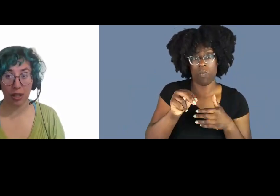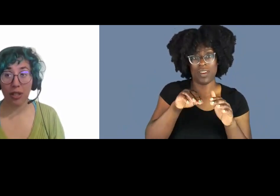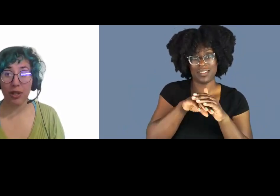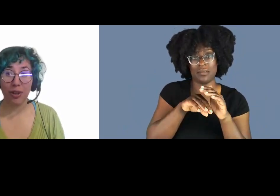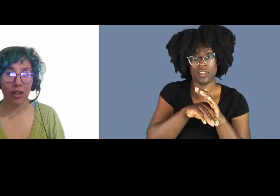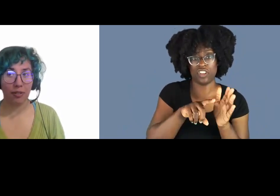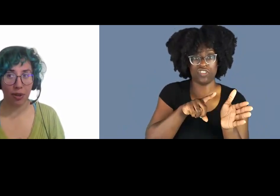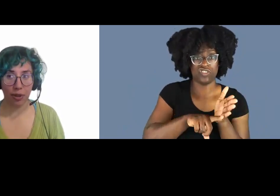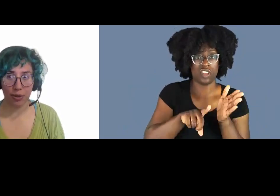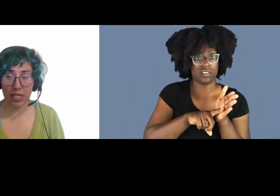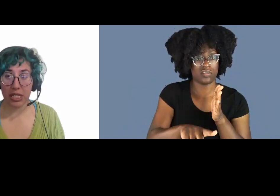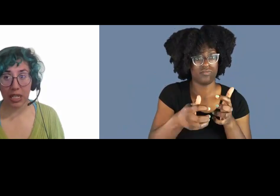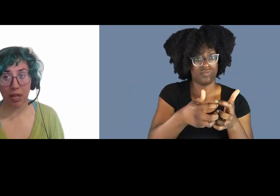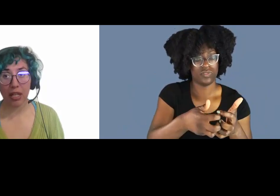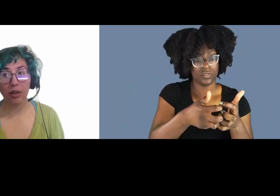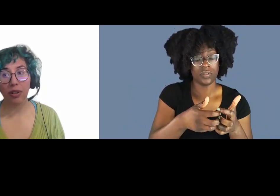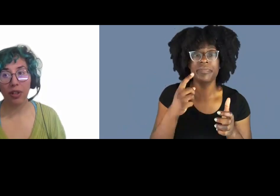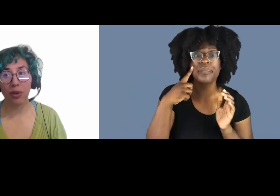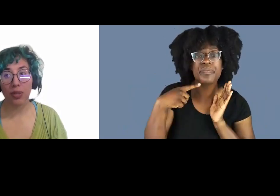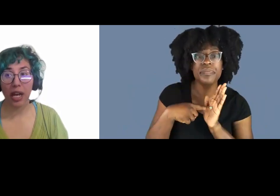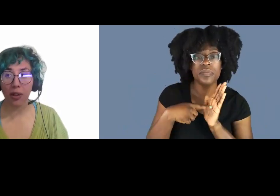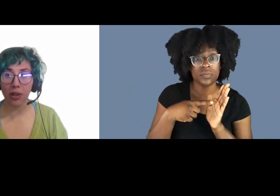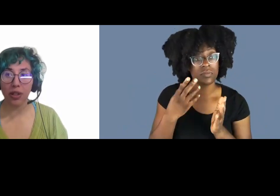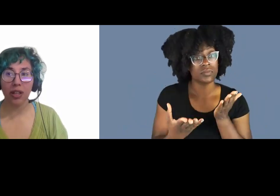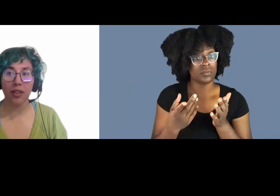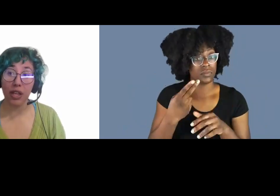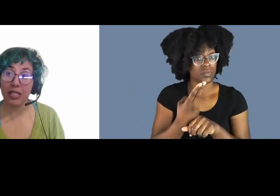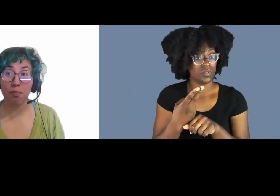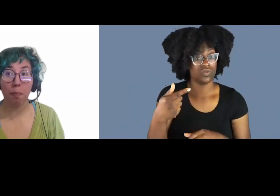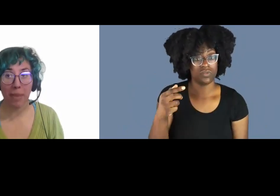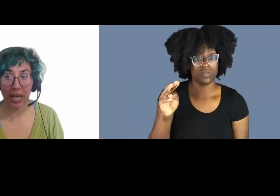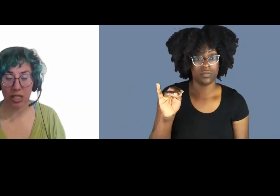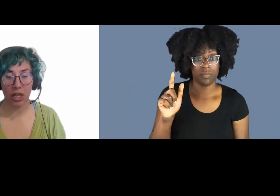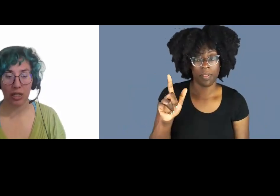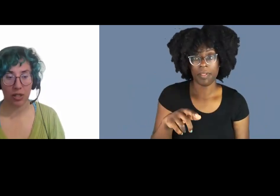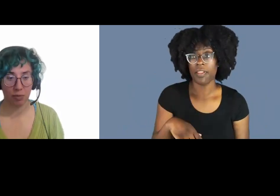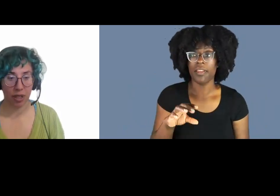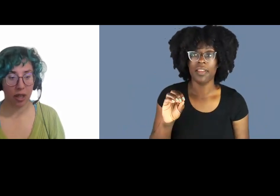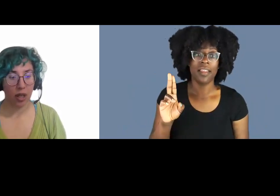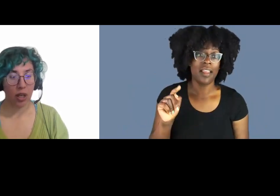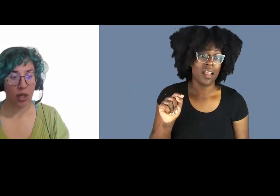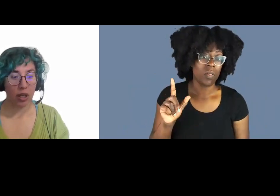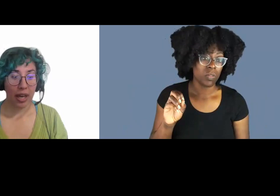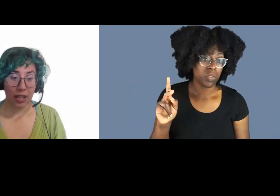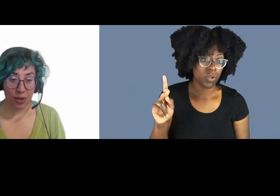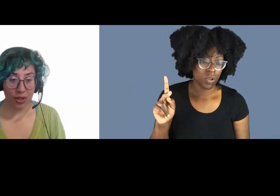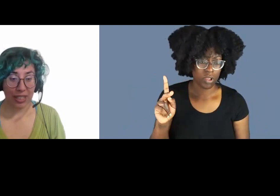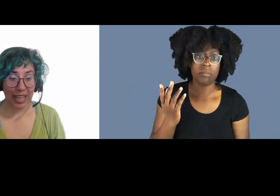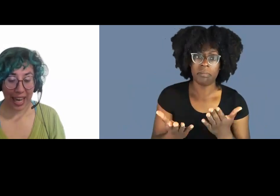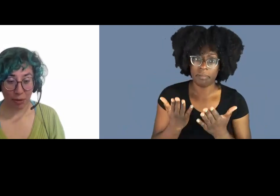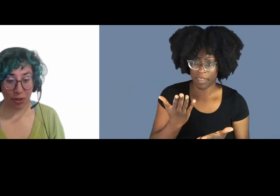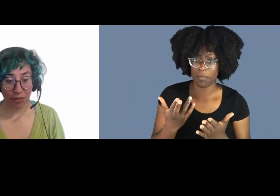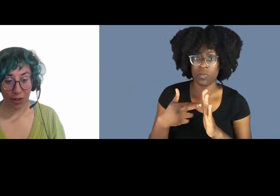features. So if you use Gmail or if you use Outlook, things might change. A